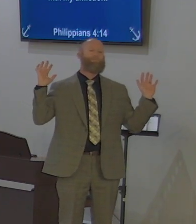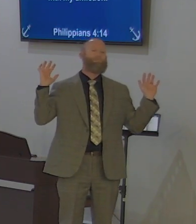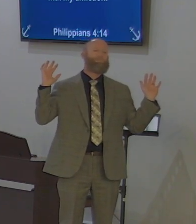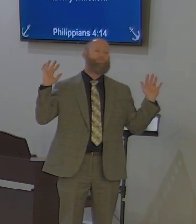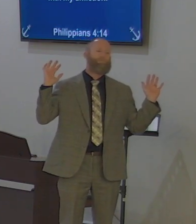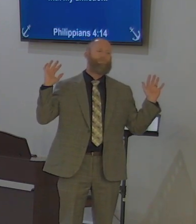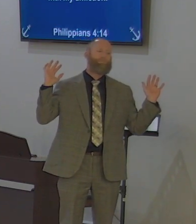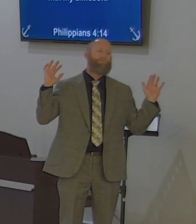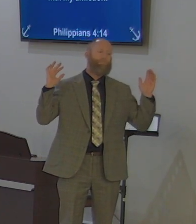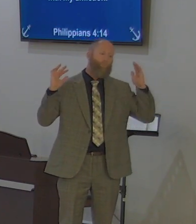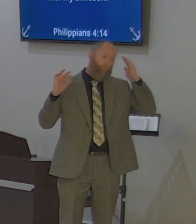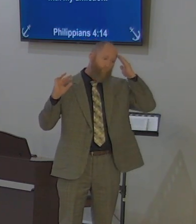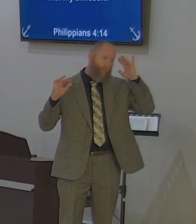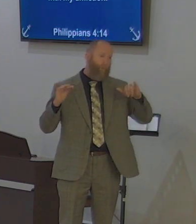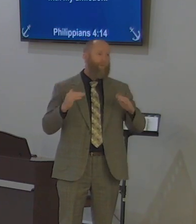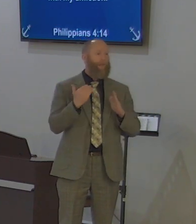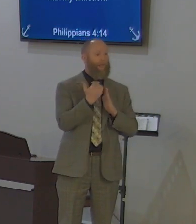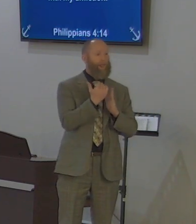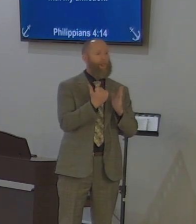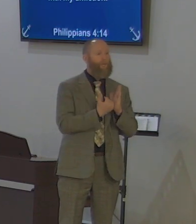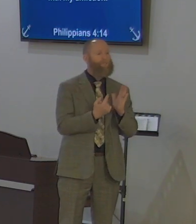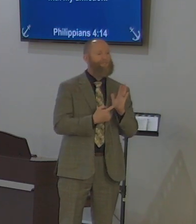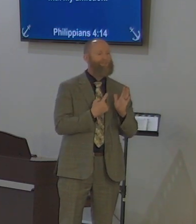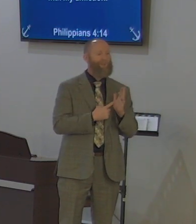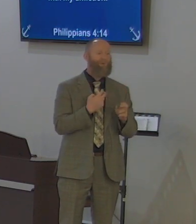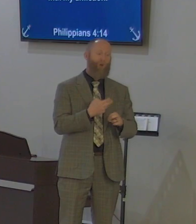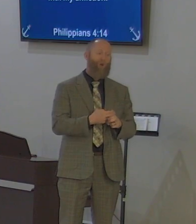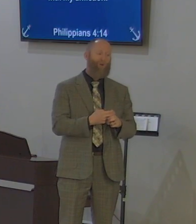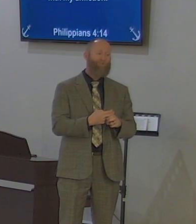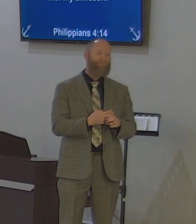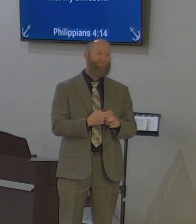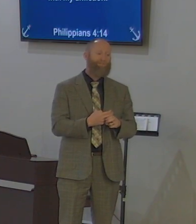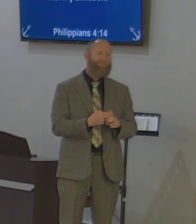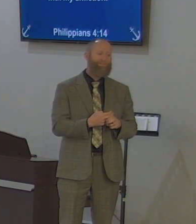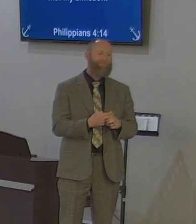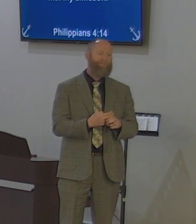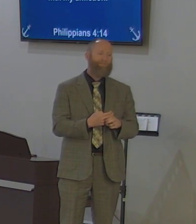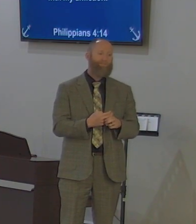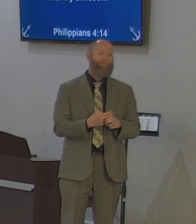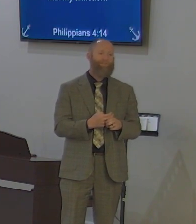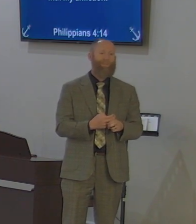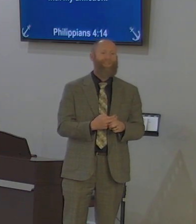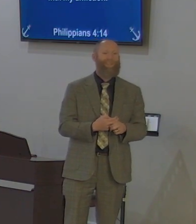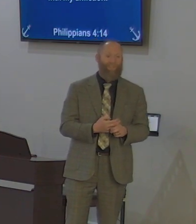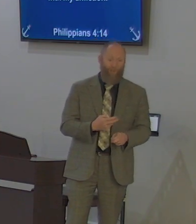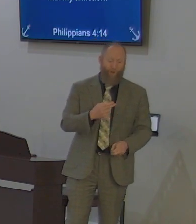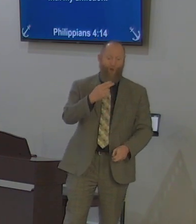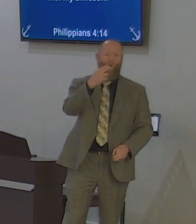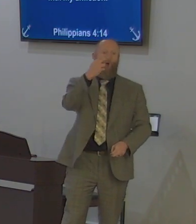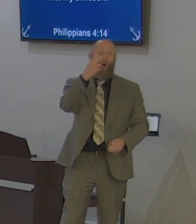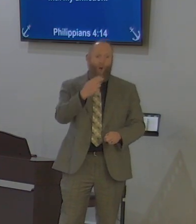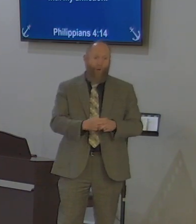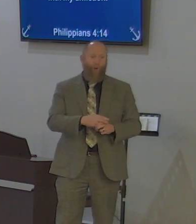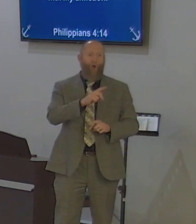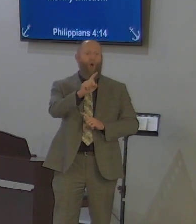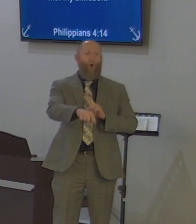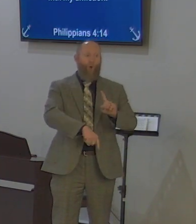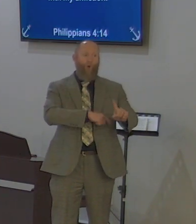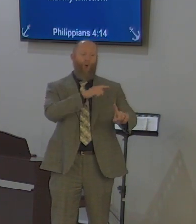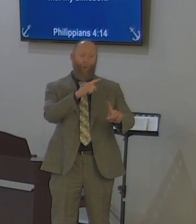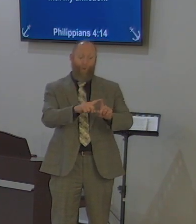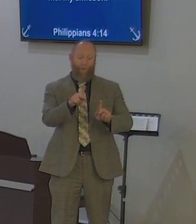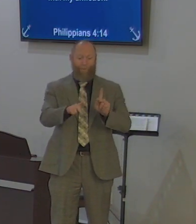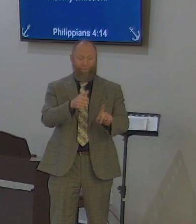It's hard sometimes when spiritual leadership has to help you correct yourself so that you can robustly serve